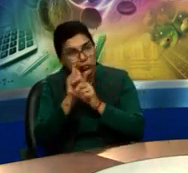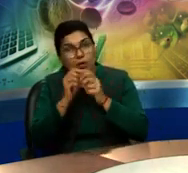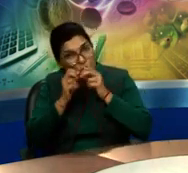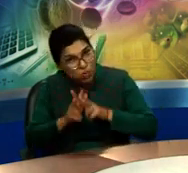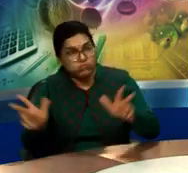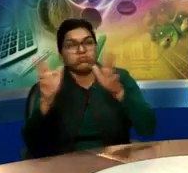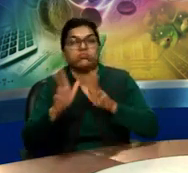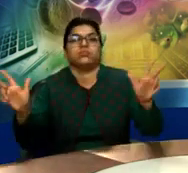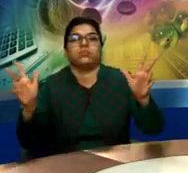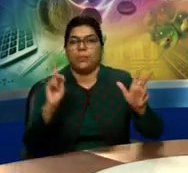punished.